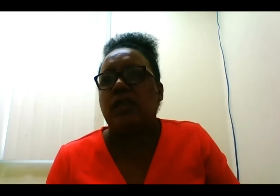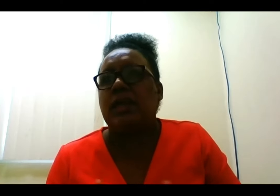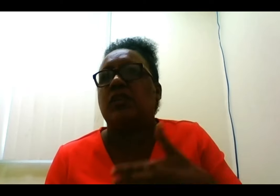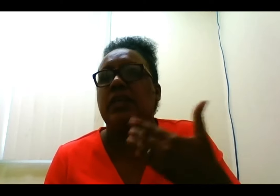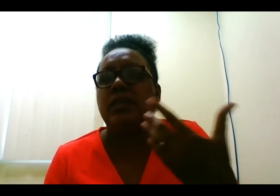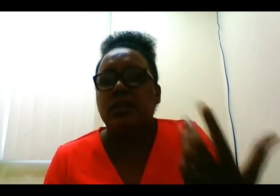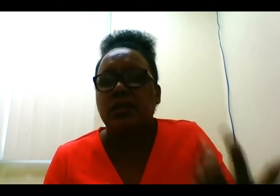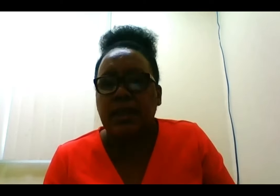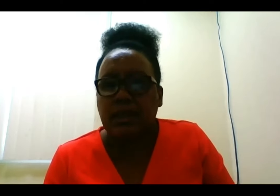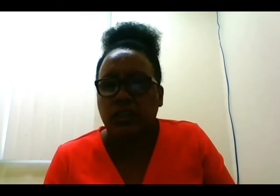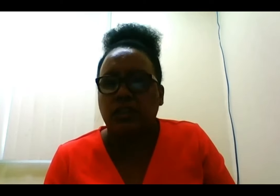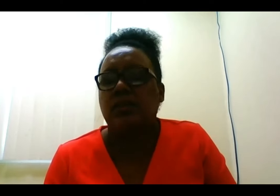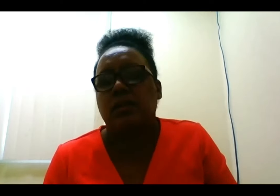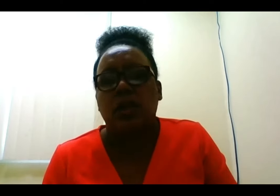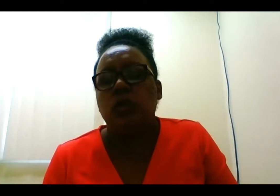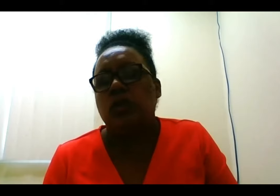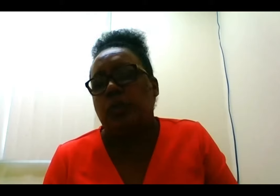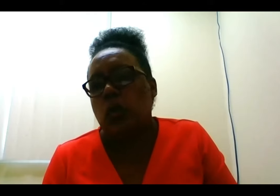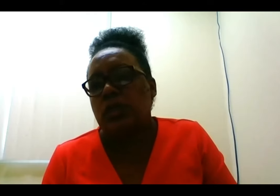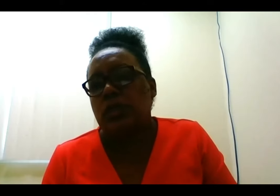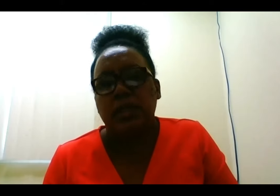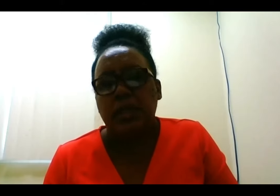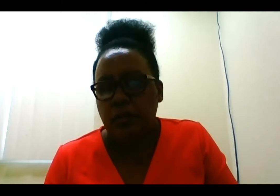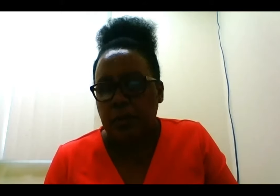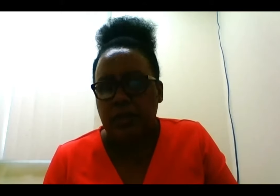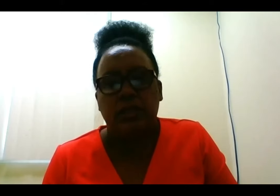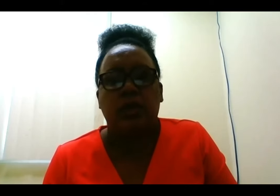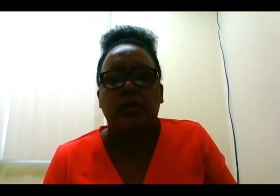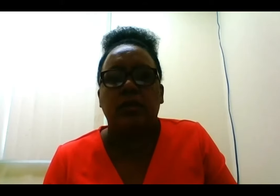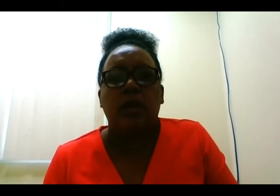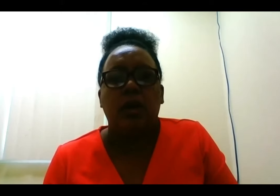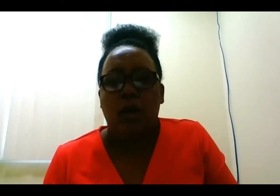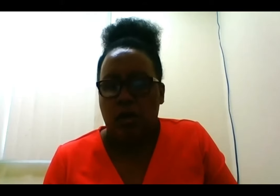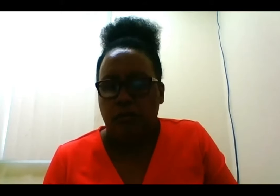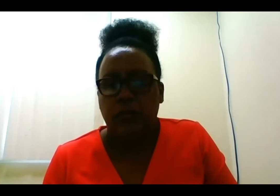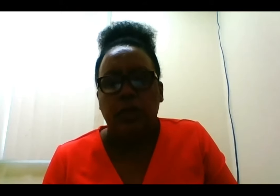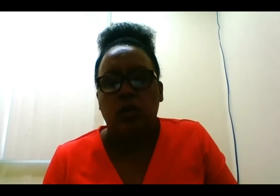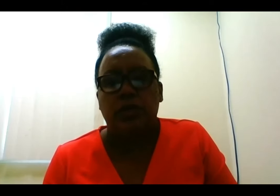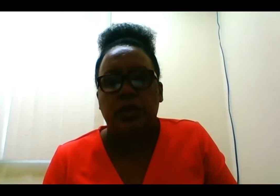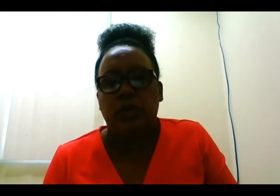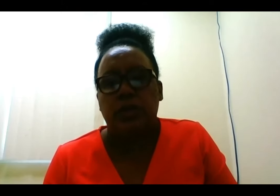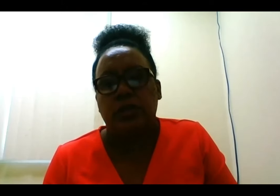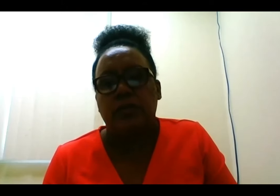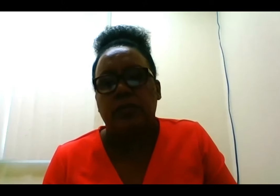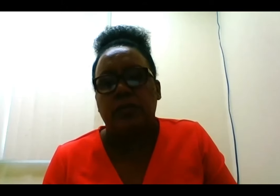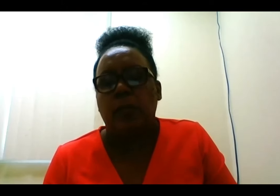that of the international standards which support the implementation of inclusive